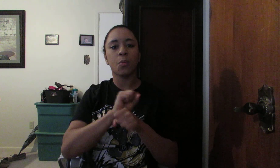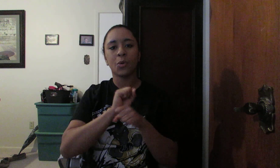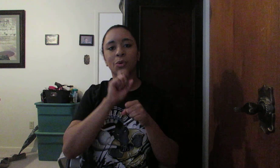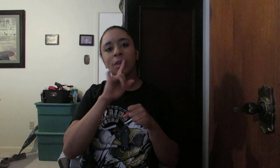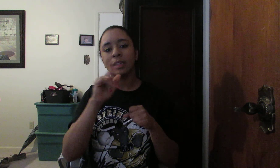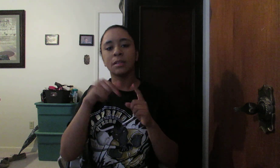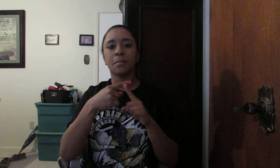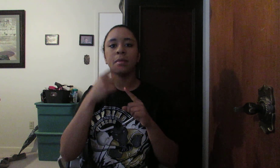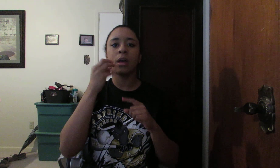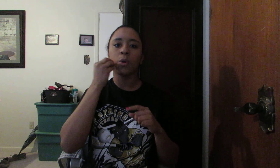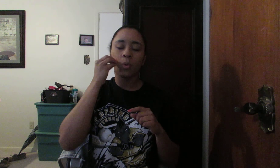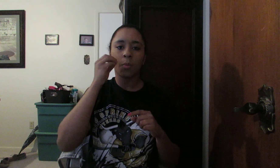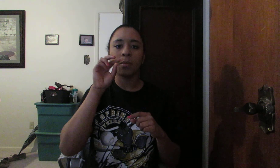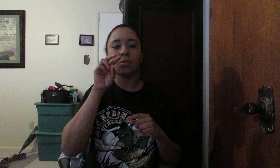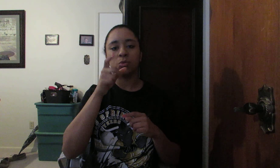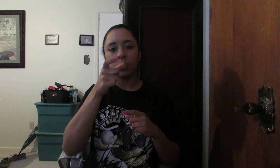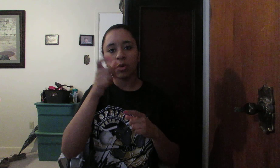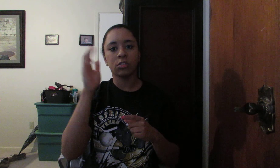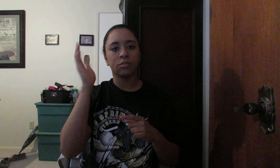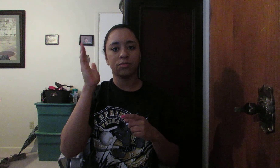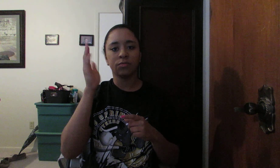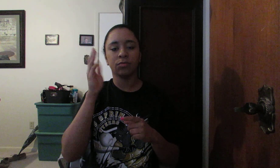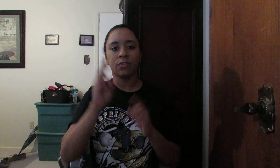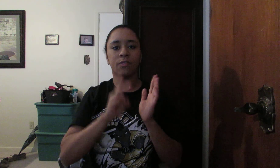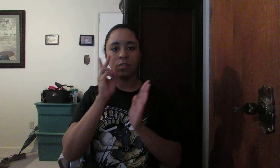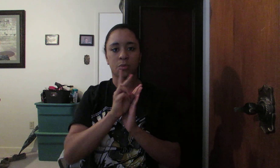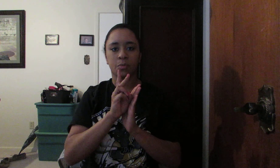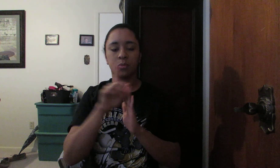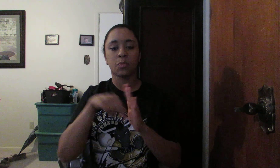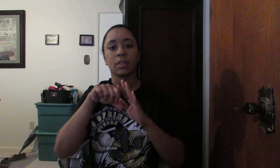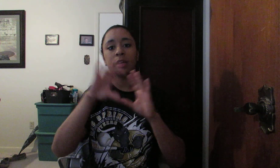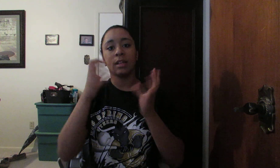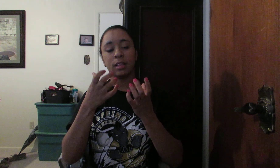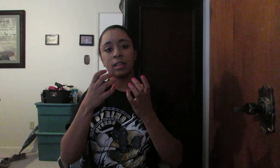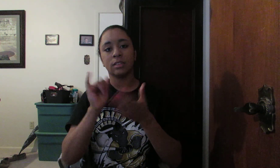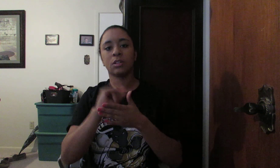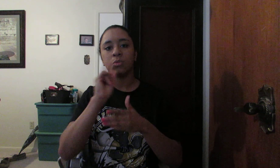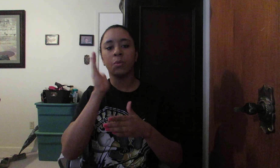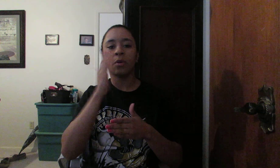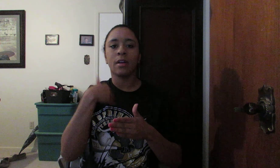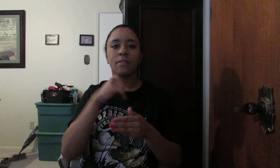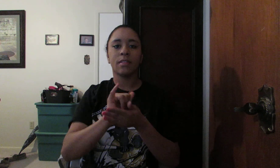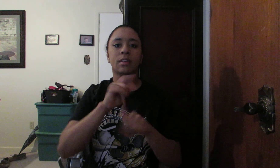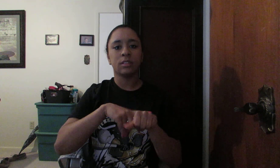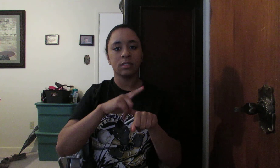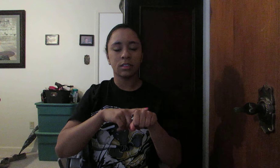home. You're going to be watching the videos. When you're in class, though, that's where we're going to have that time where we can